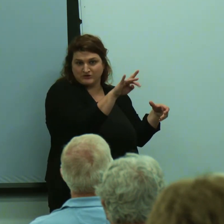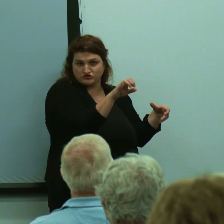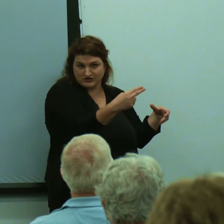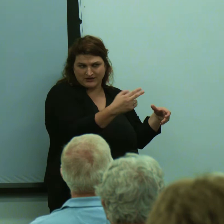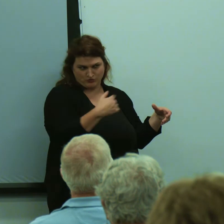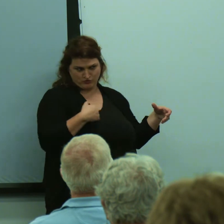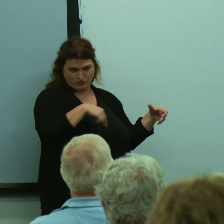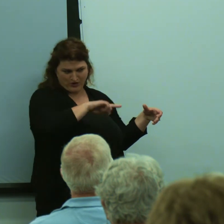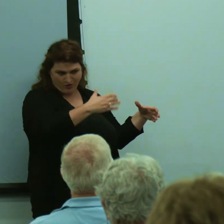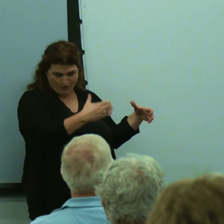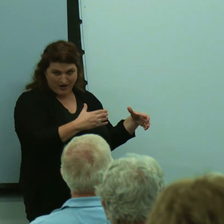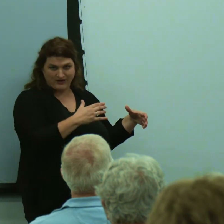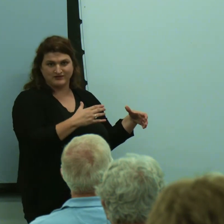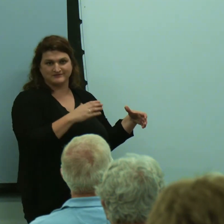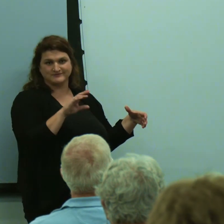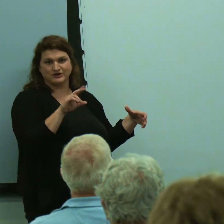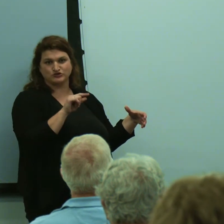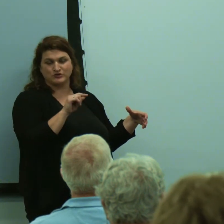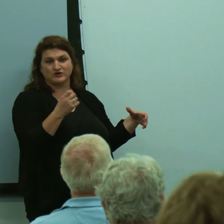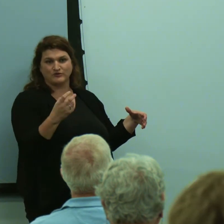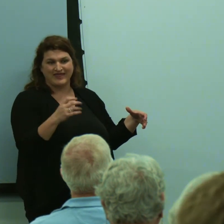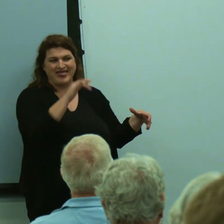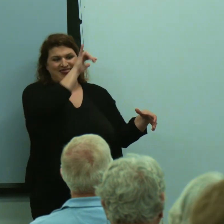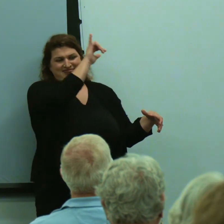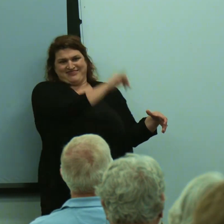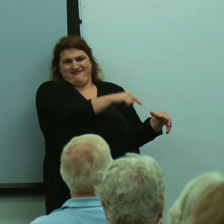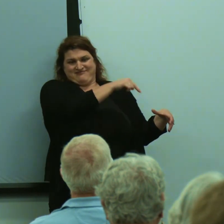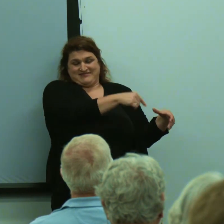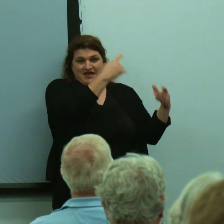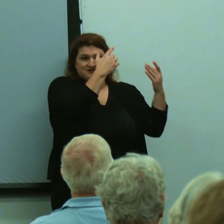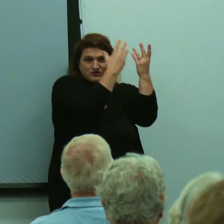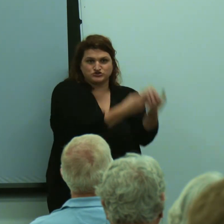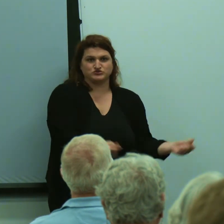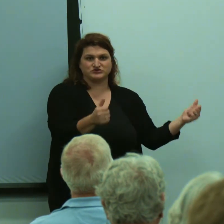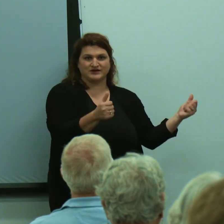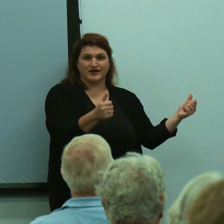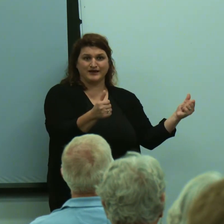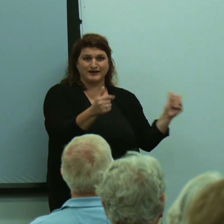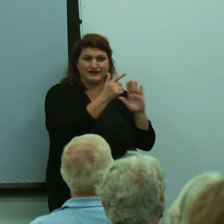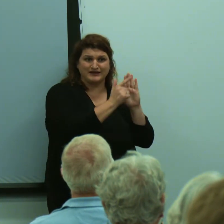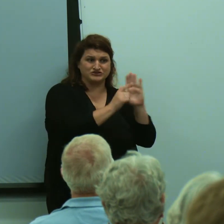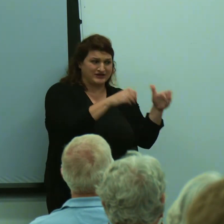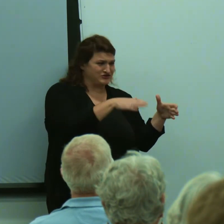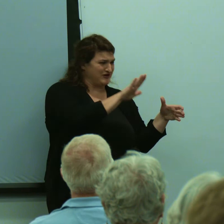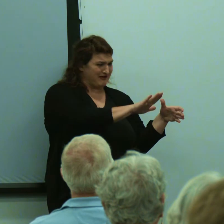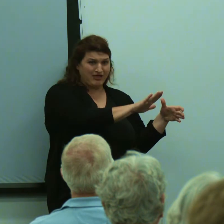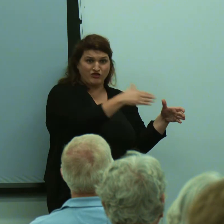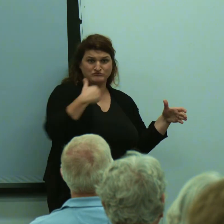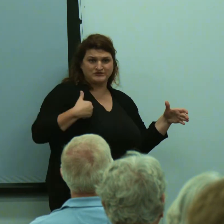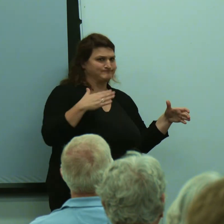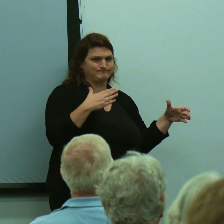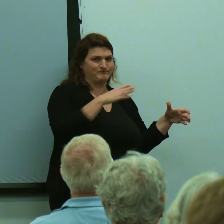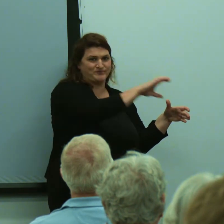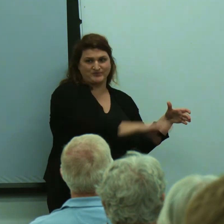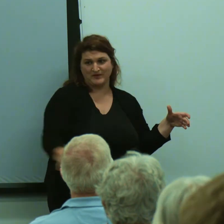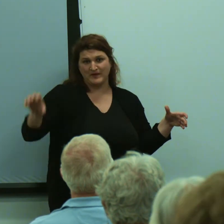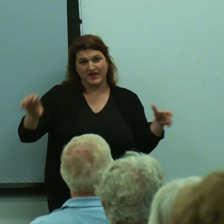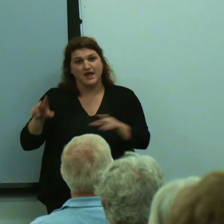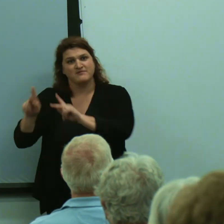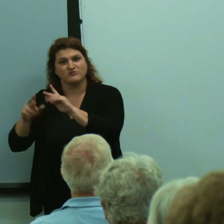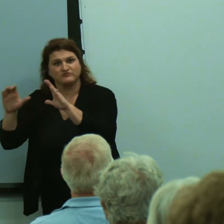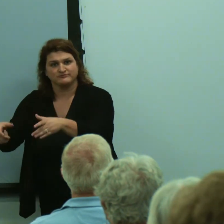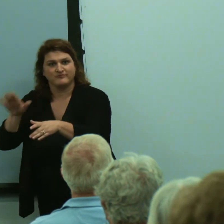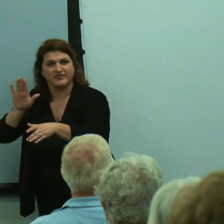the premier institutional solution to the problem. Take it away from the legislature. She also said, now having